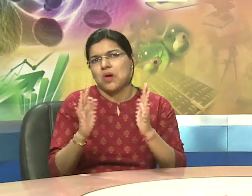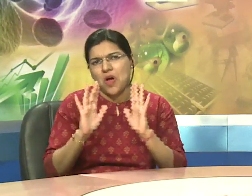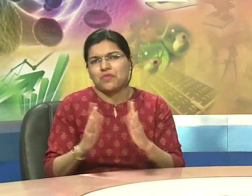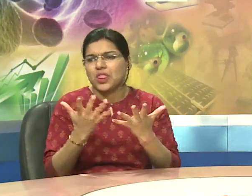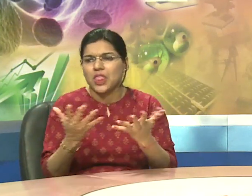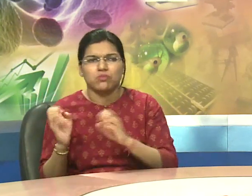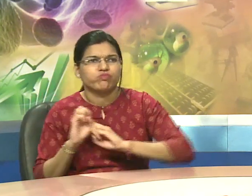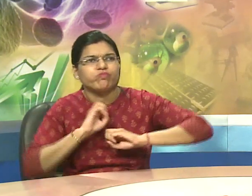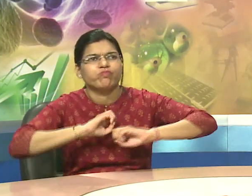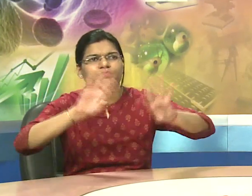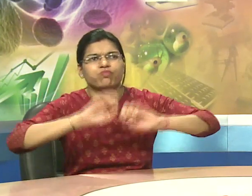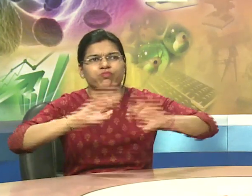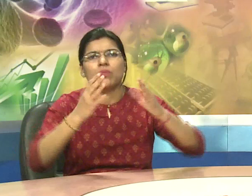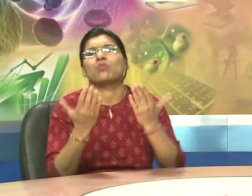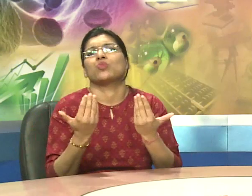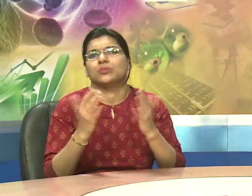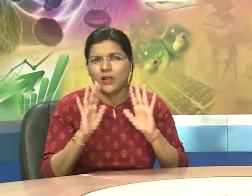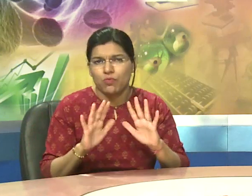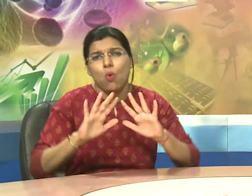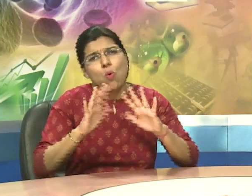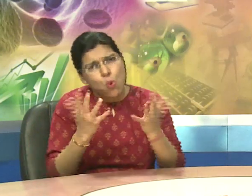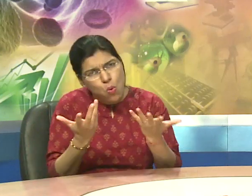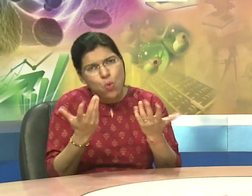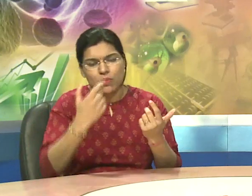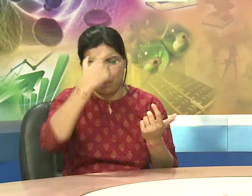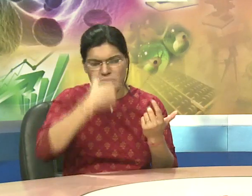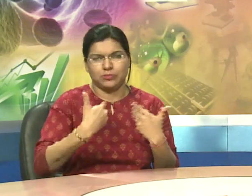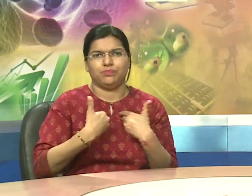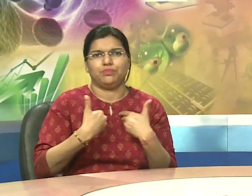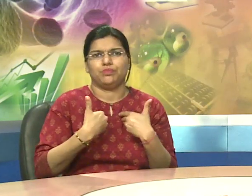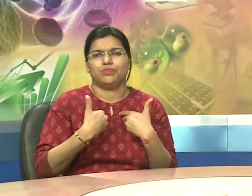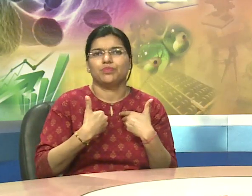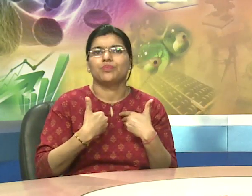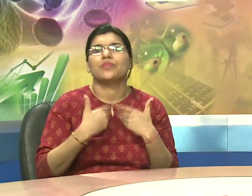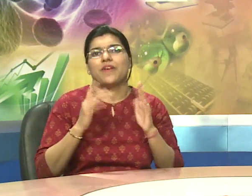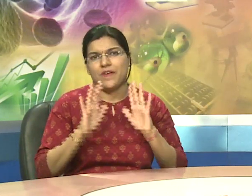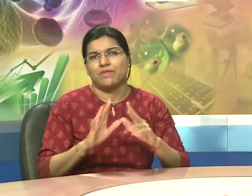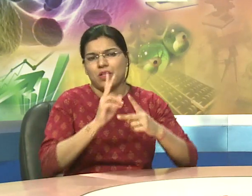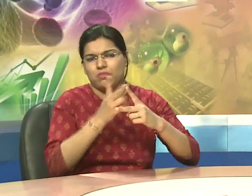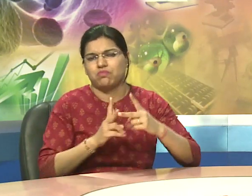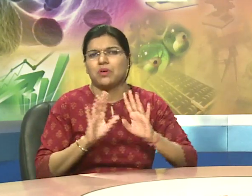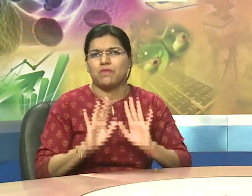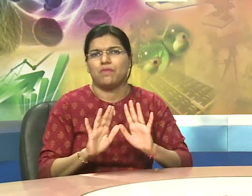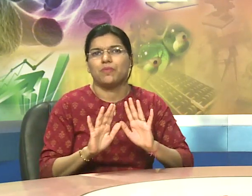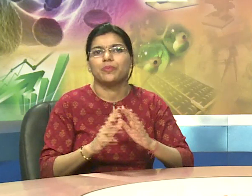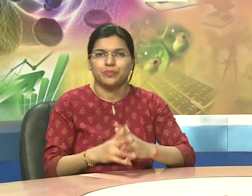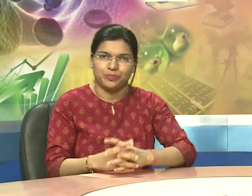They move goods from each other to each other, and we can travel in them